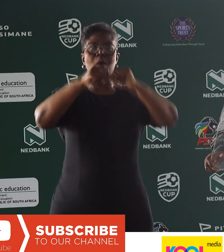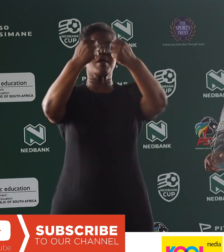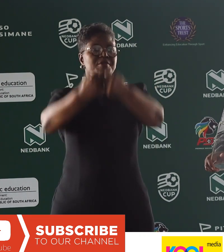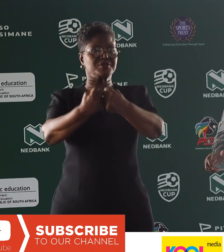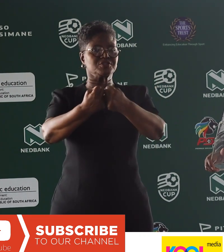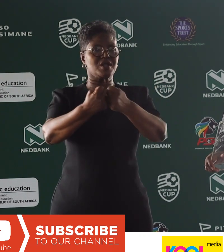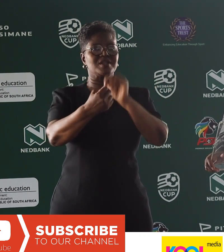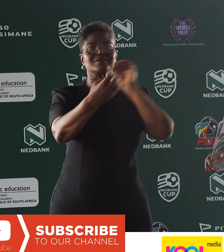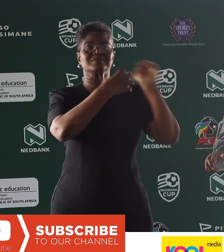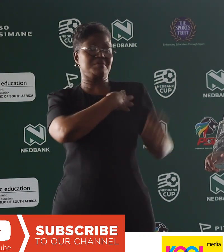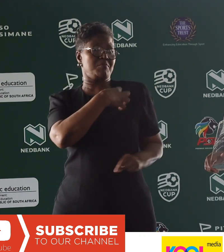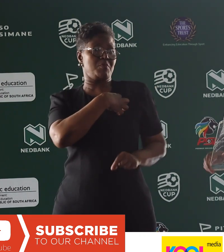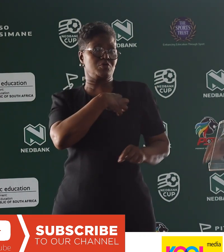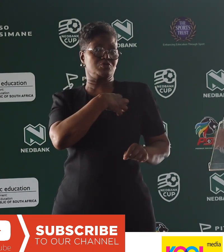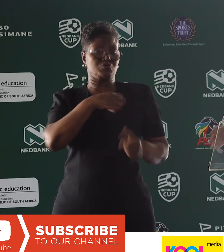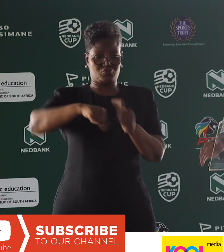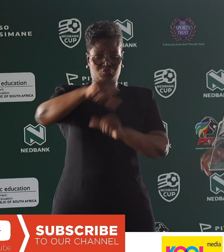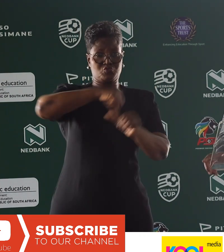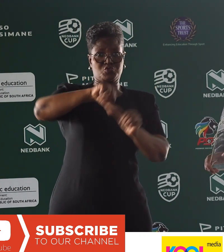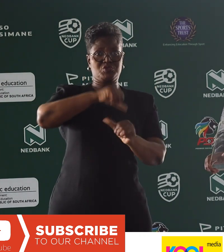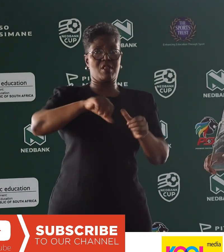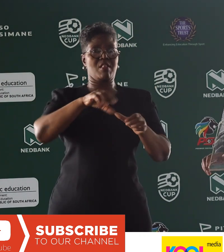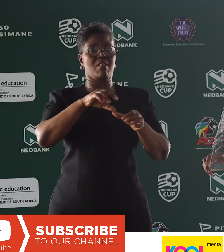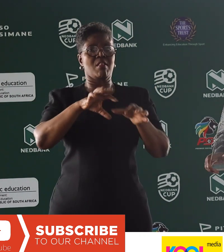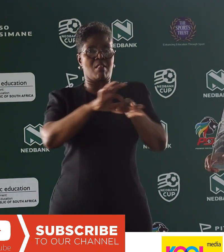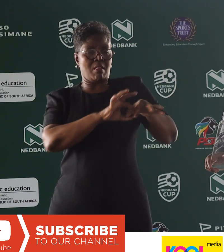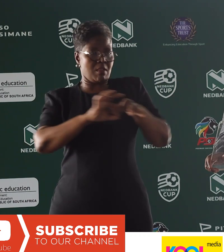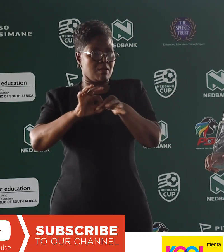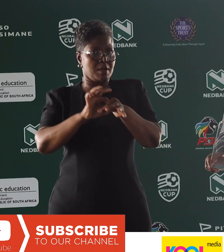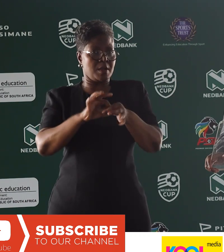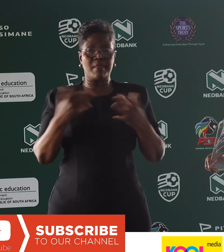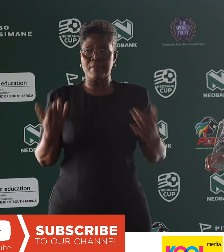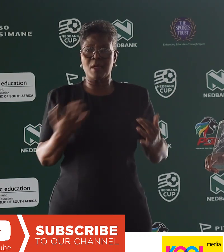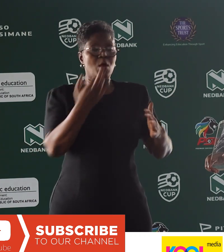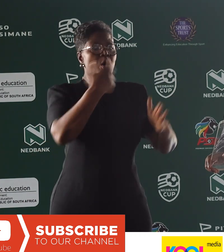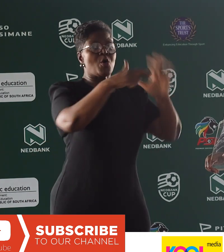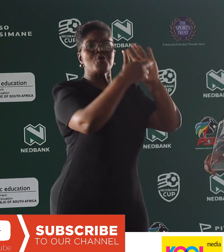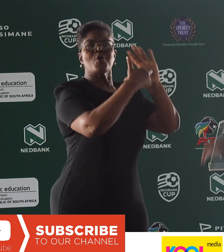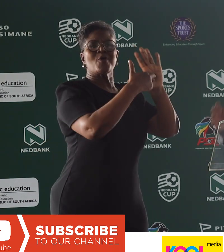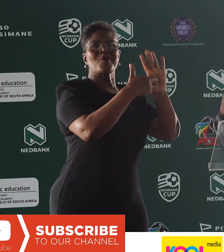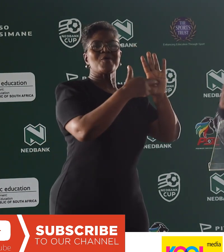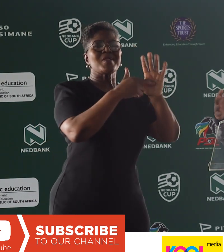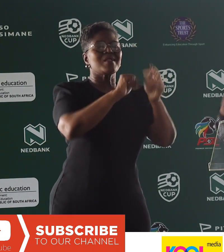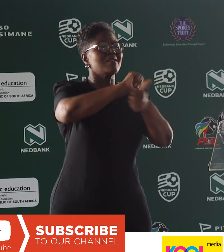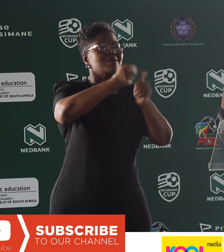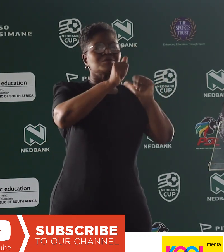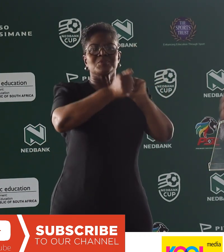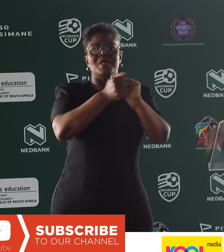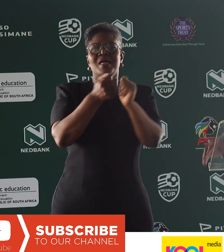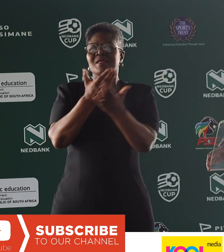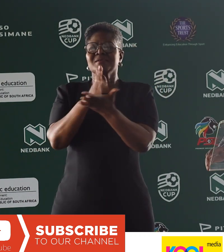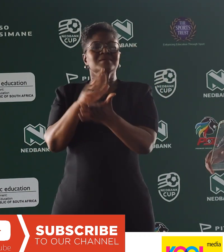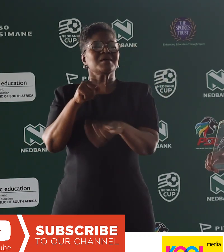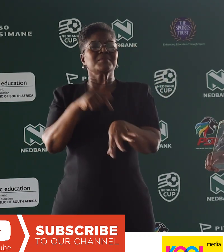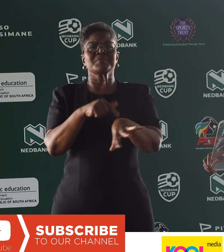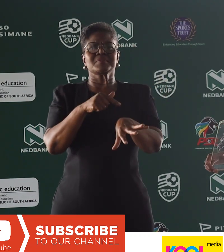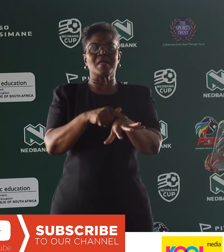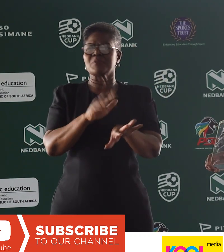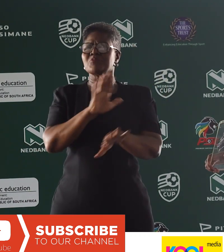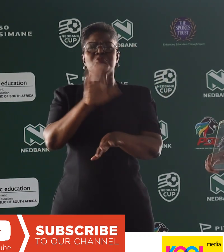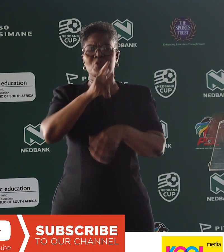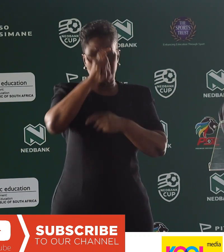national social cohesion. And I think the role of sport sometimes is not really recognized by all